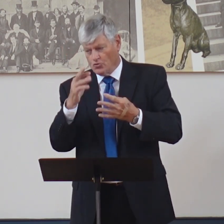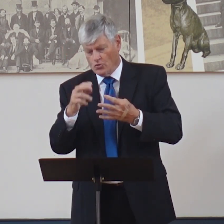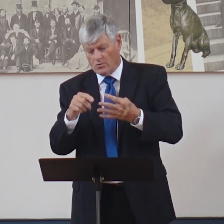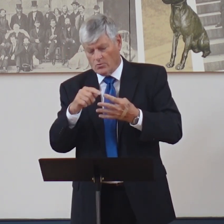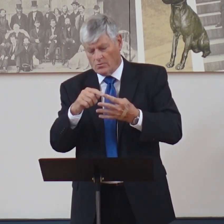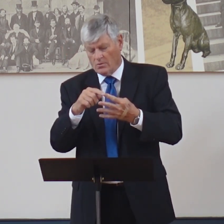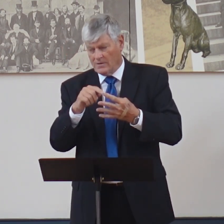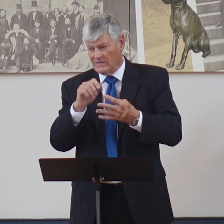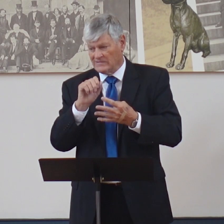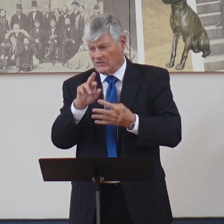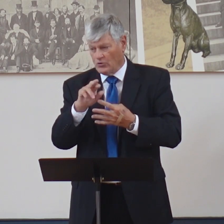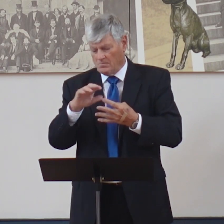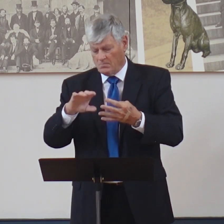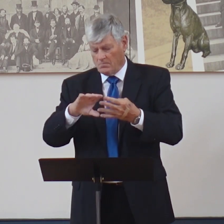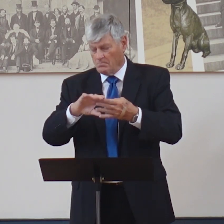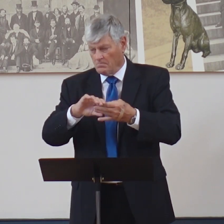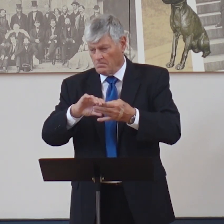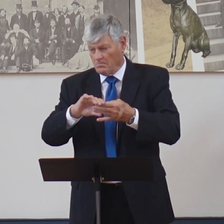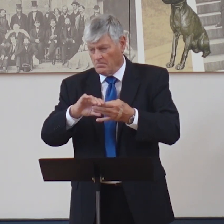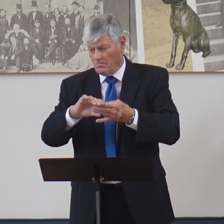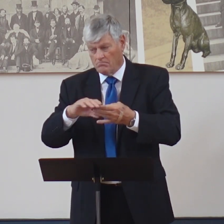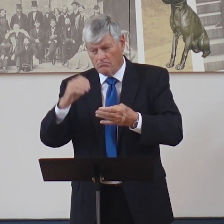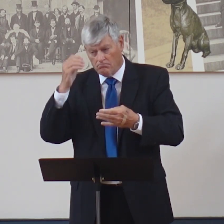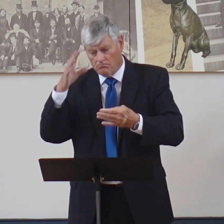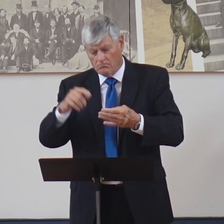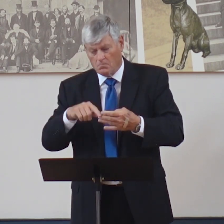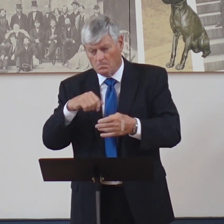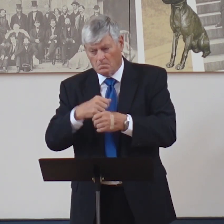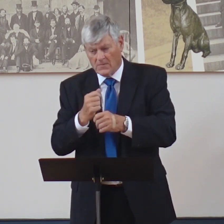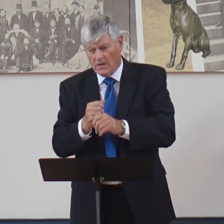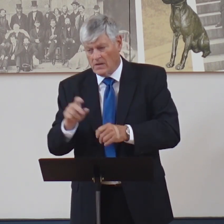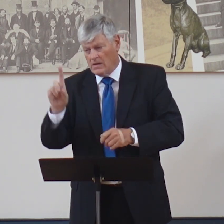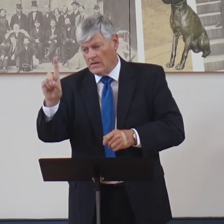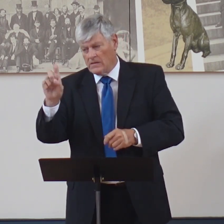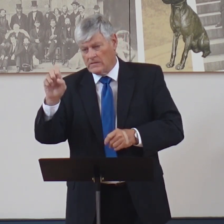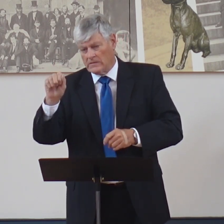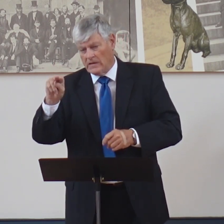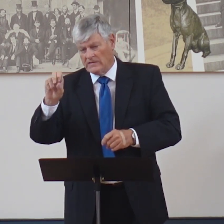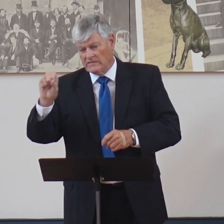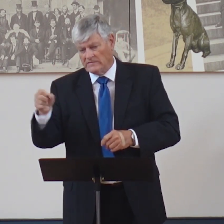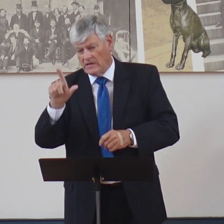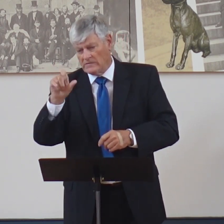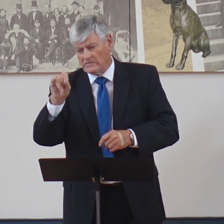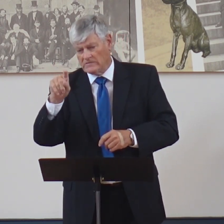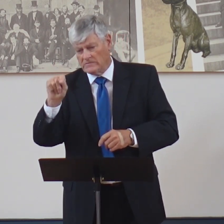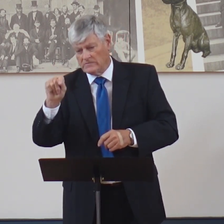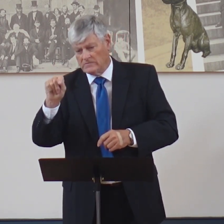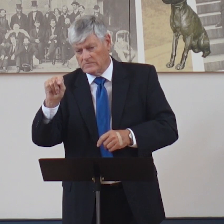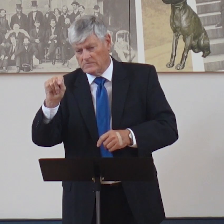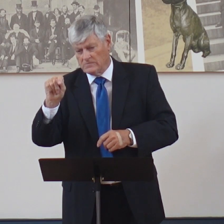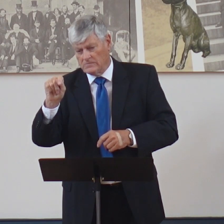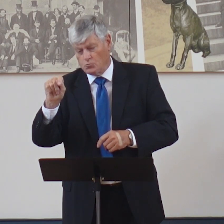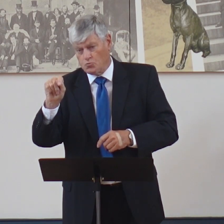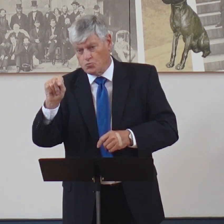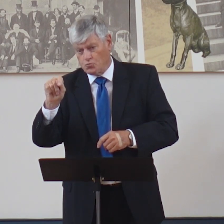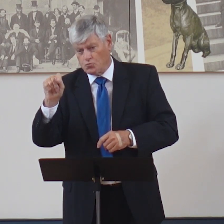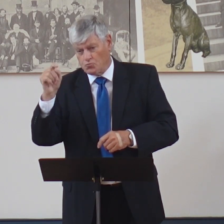a sophomore. She was a junior, senior year, and she made the dean's list